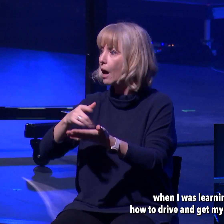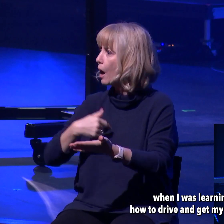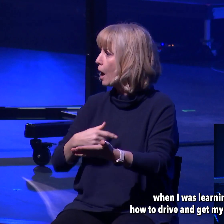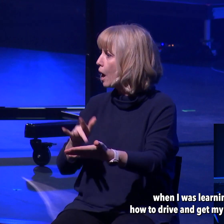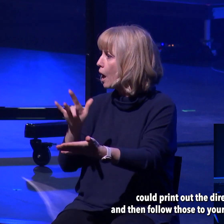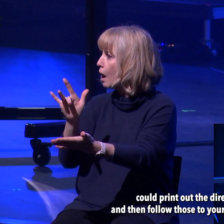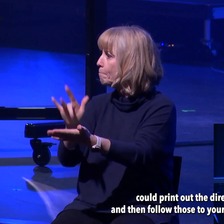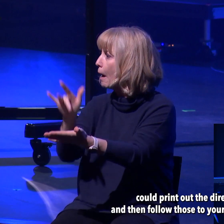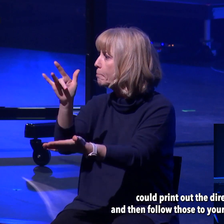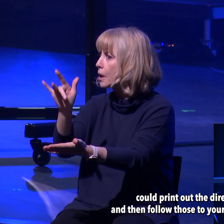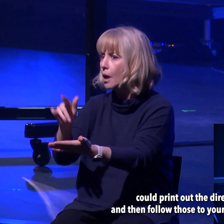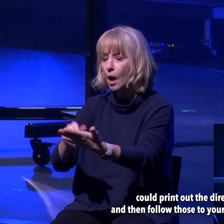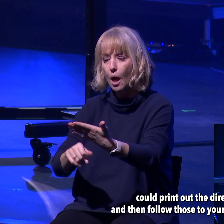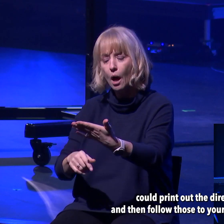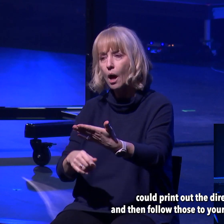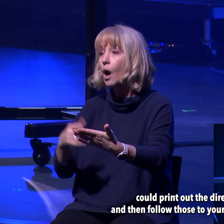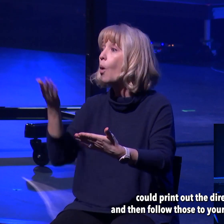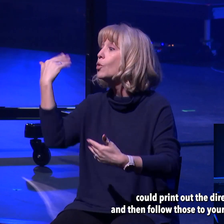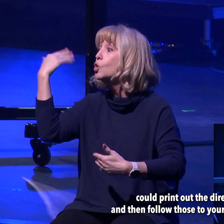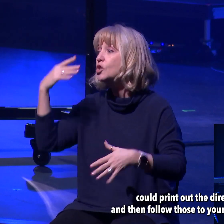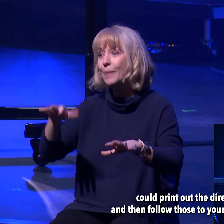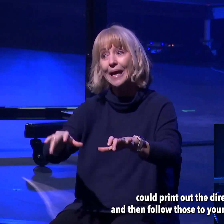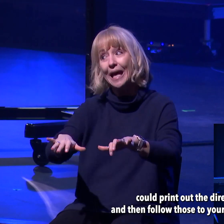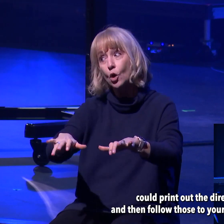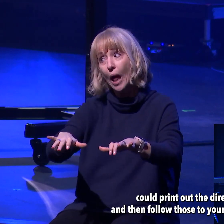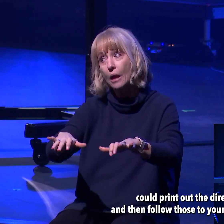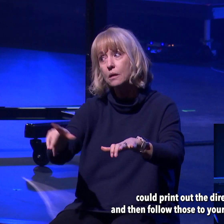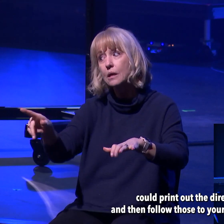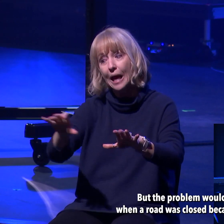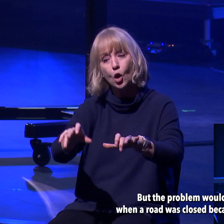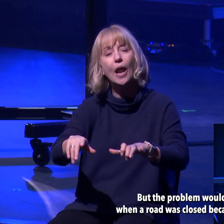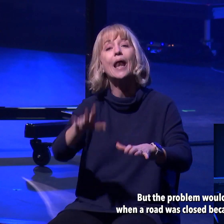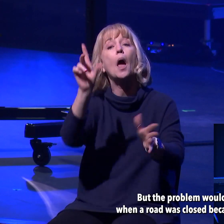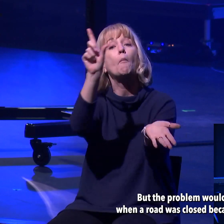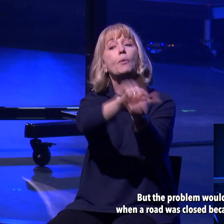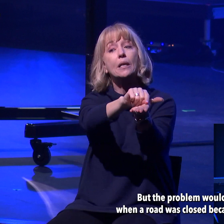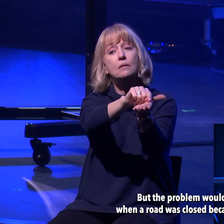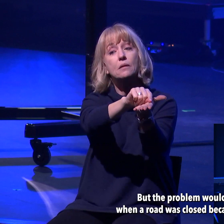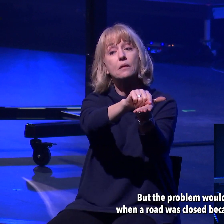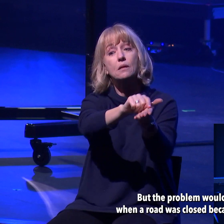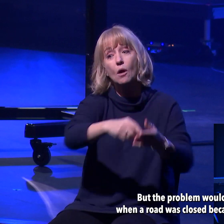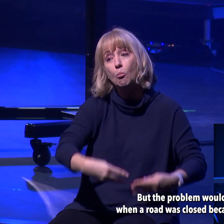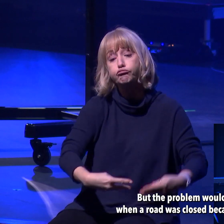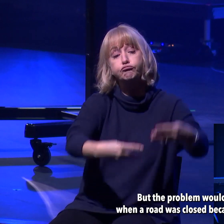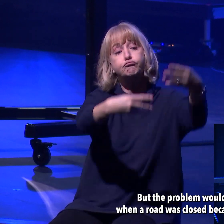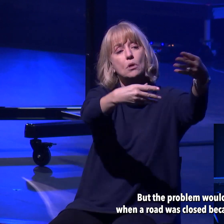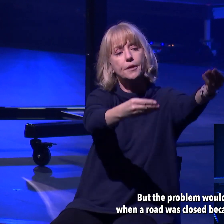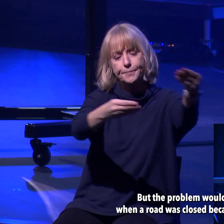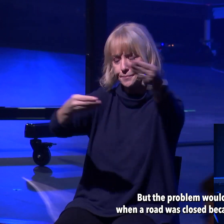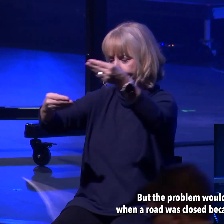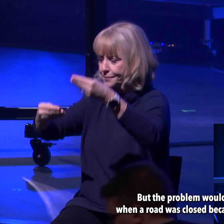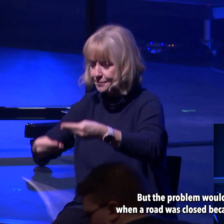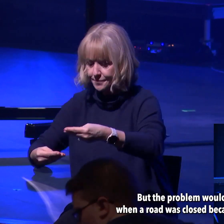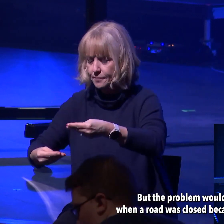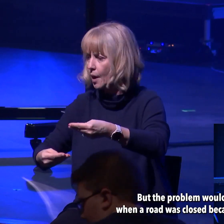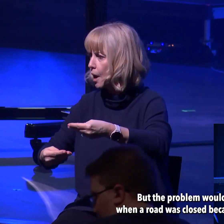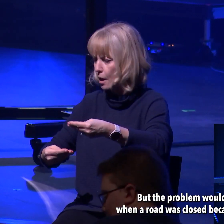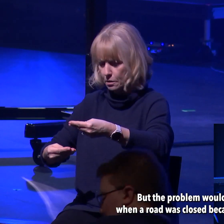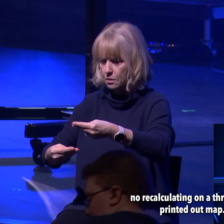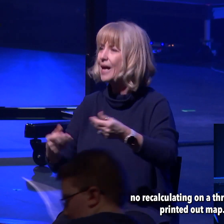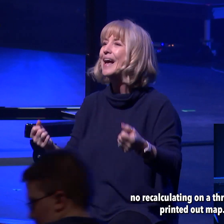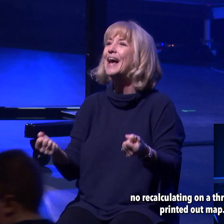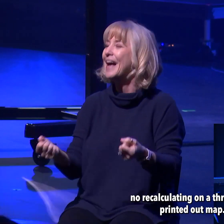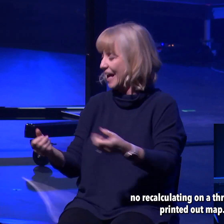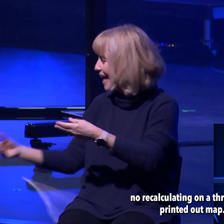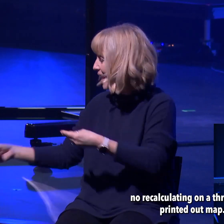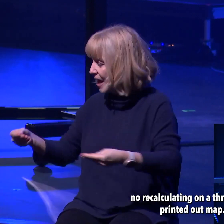get my license, it could print out the directions and then follow those to your destination. But the problem would arise when a road was closed because